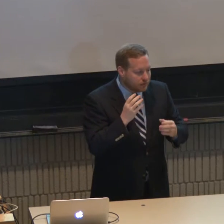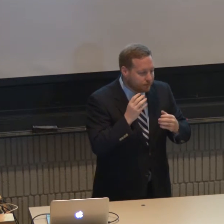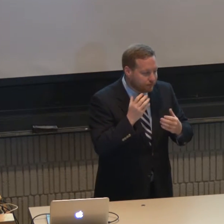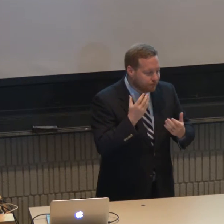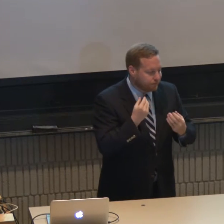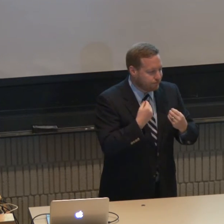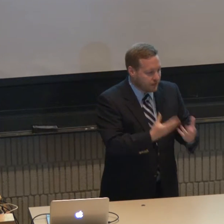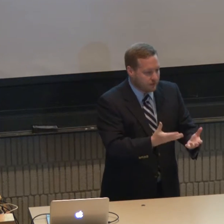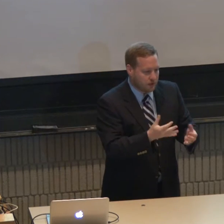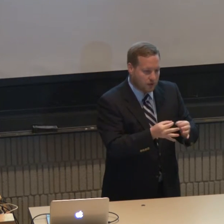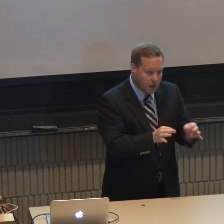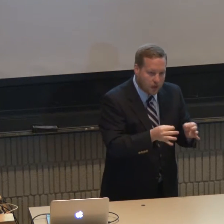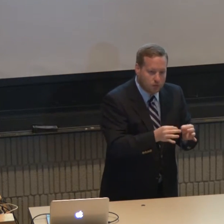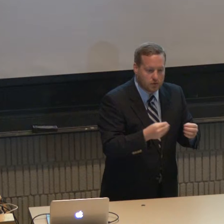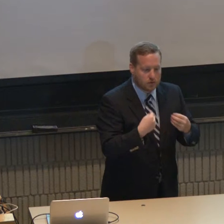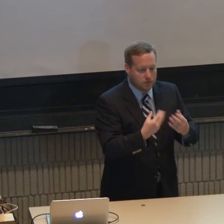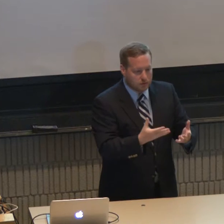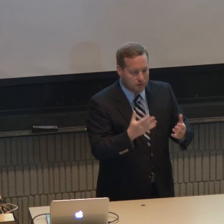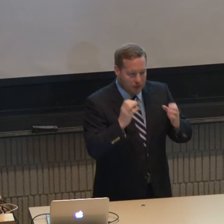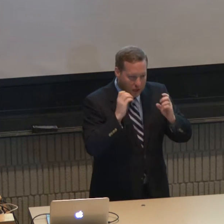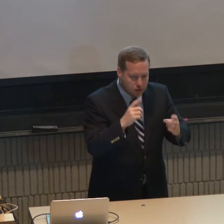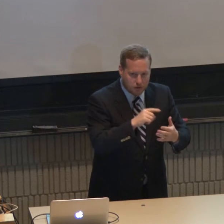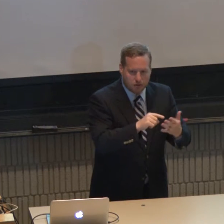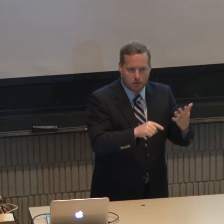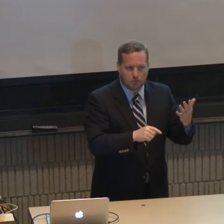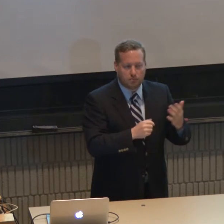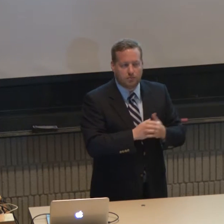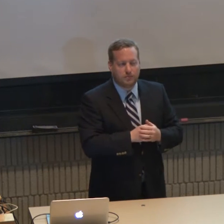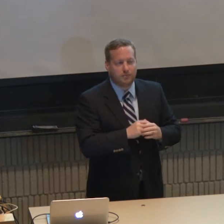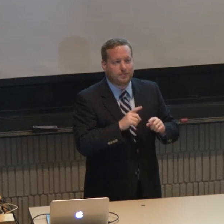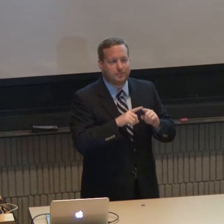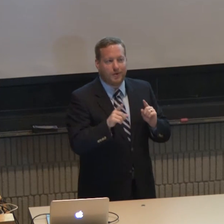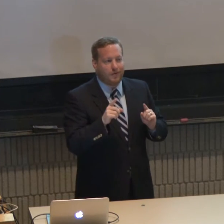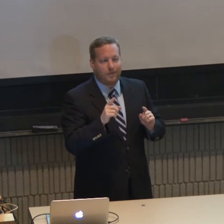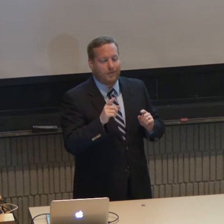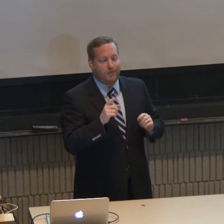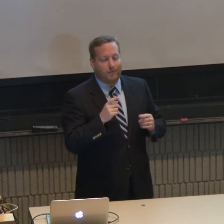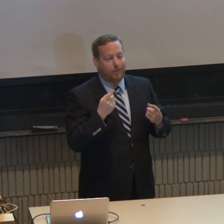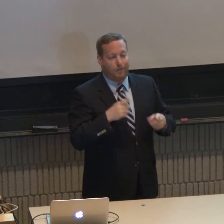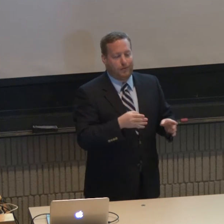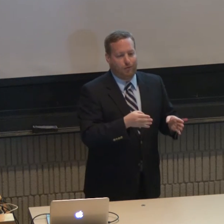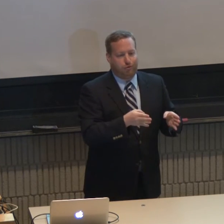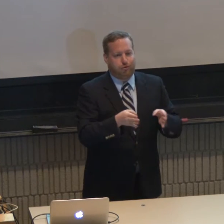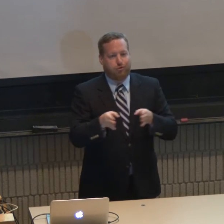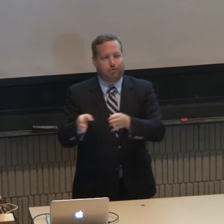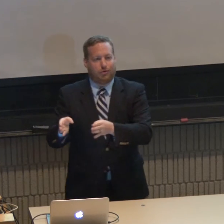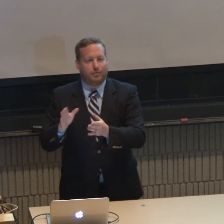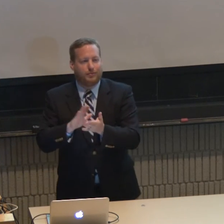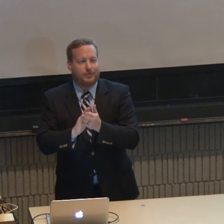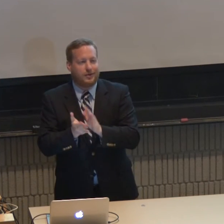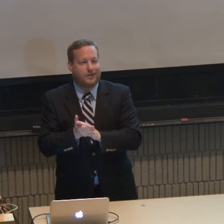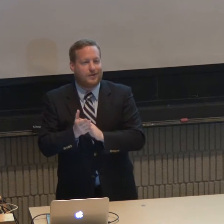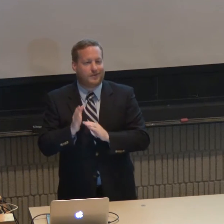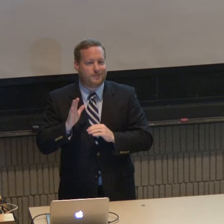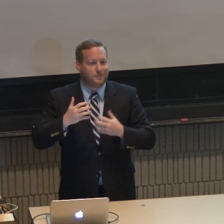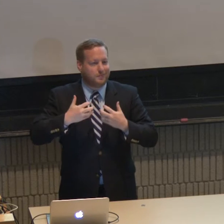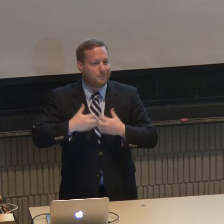detection would mean earlier exposure to language, right? So we would get over some of these educational barriers. But what actually